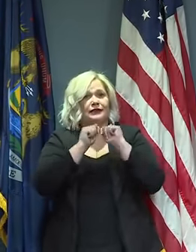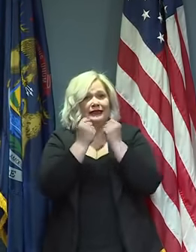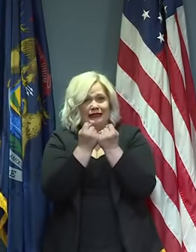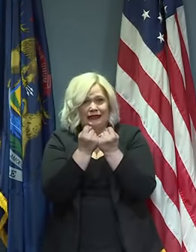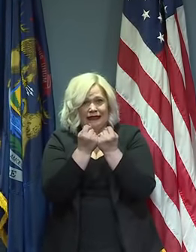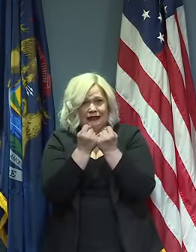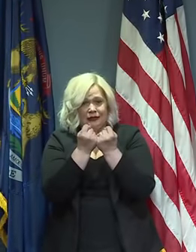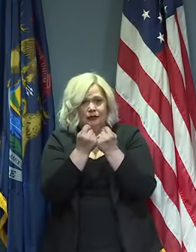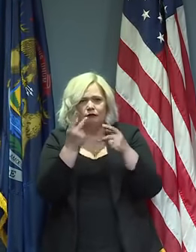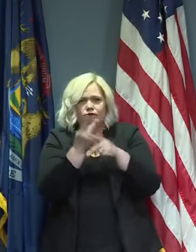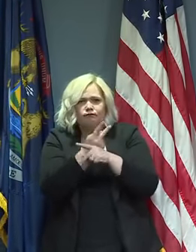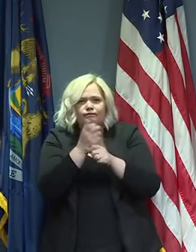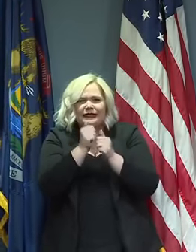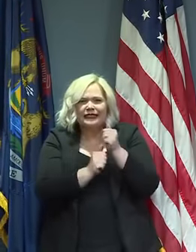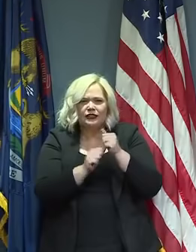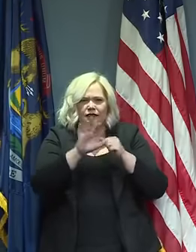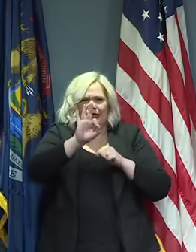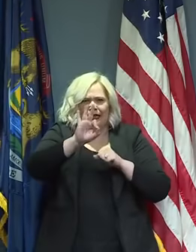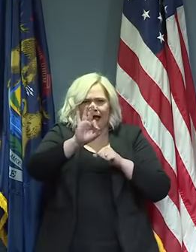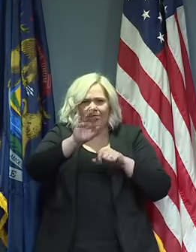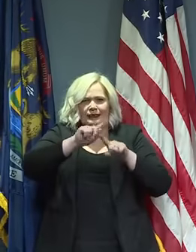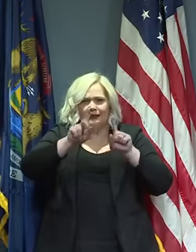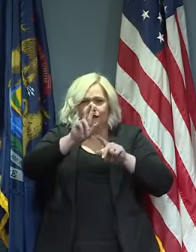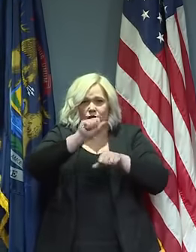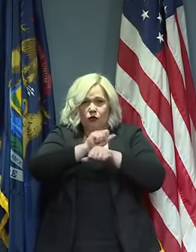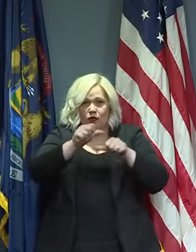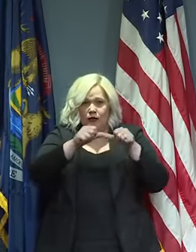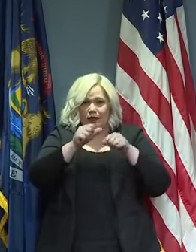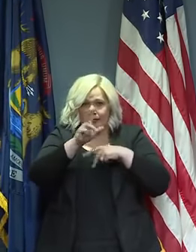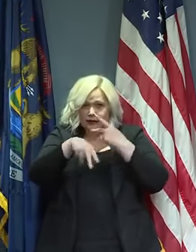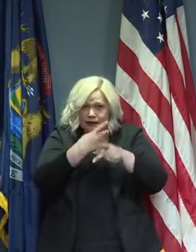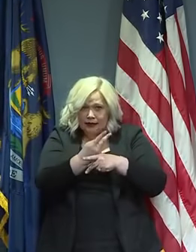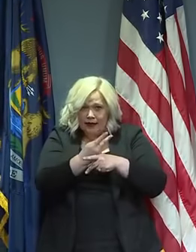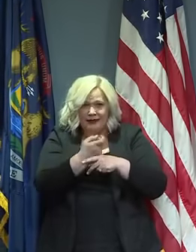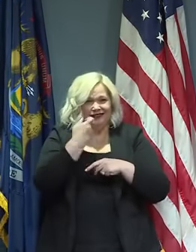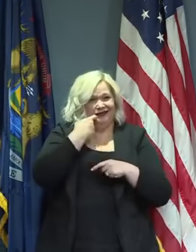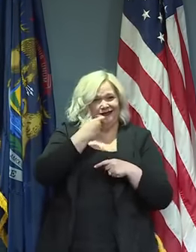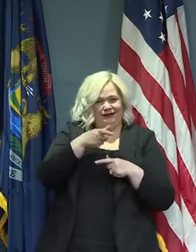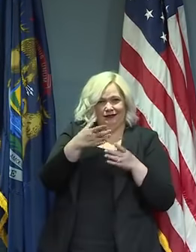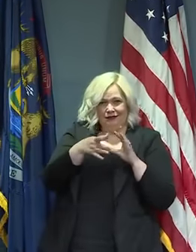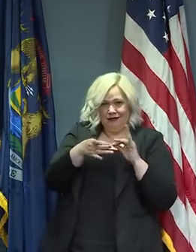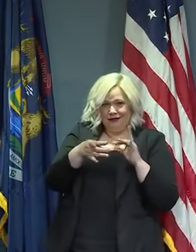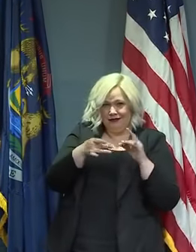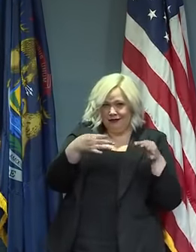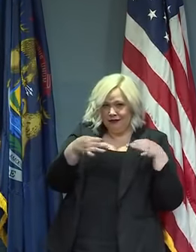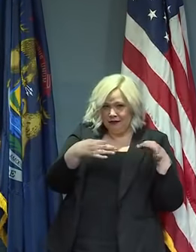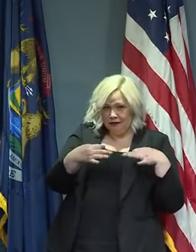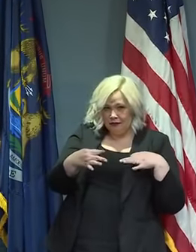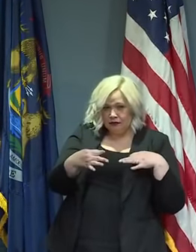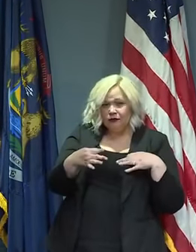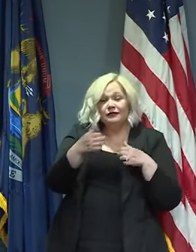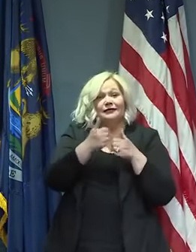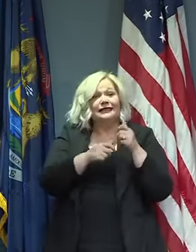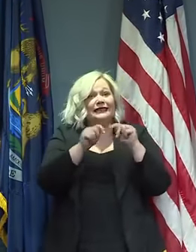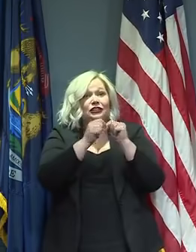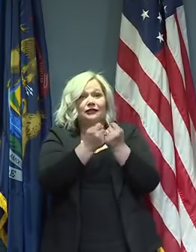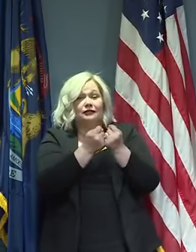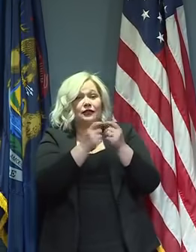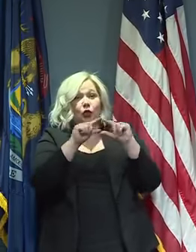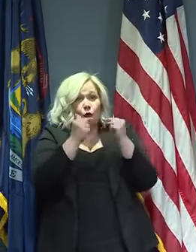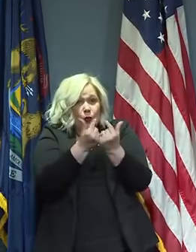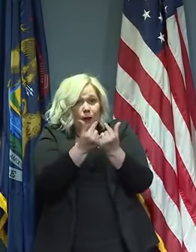on each of the 9 workplace types that Wright discussed. And each of those teams is led by an industry